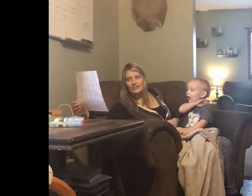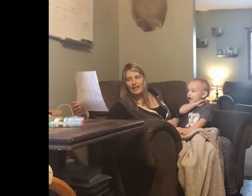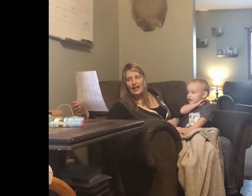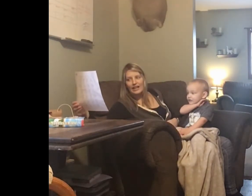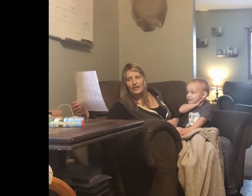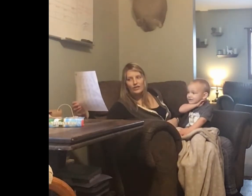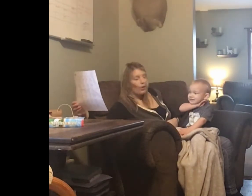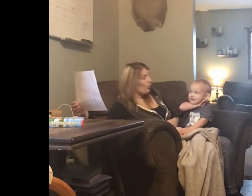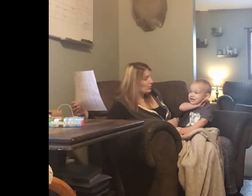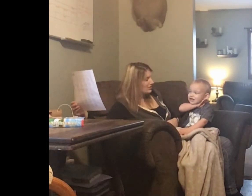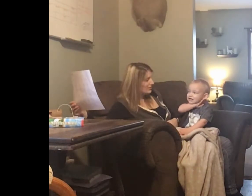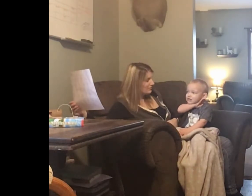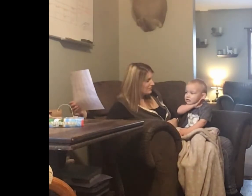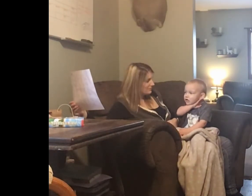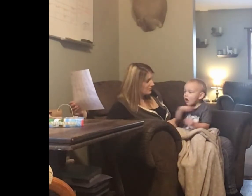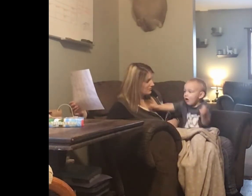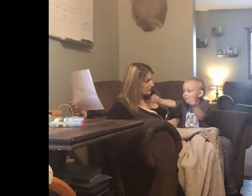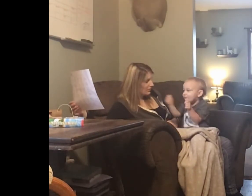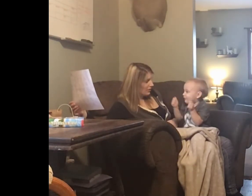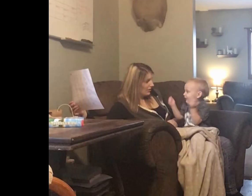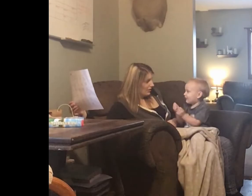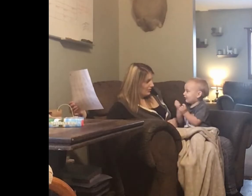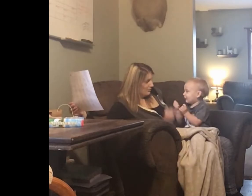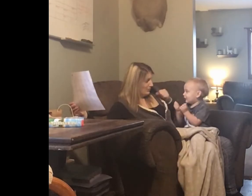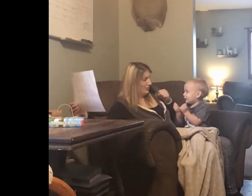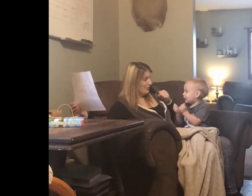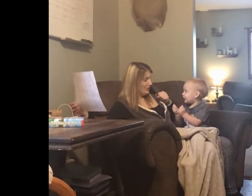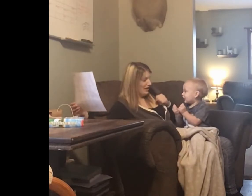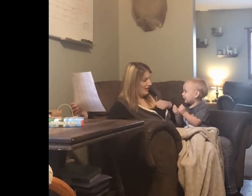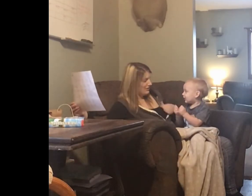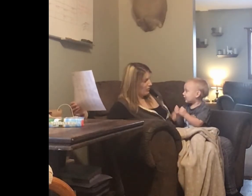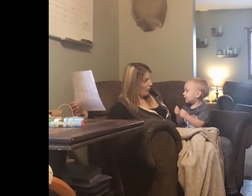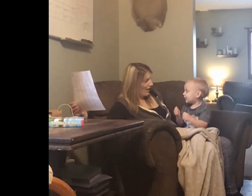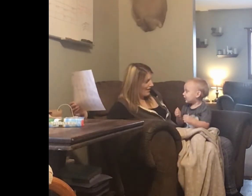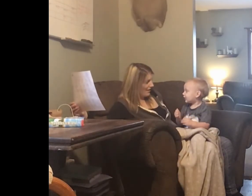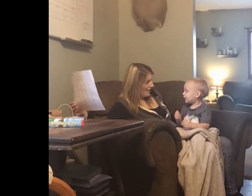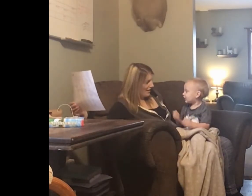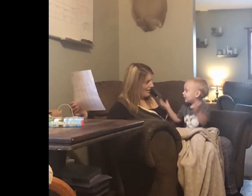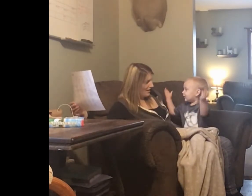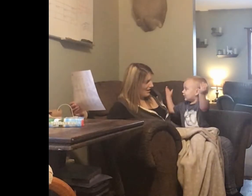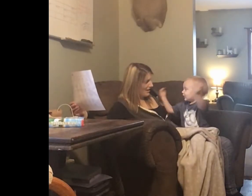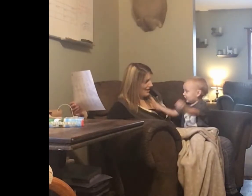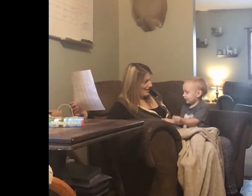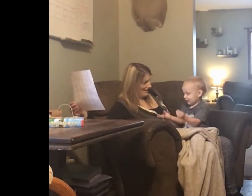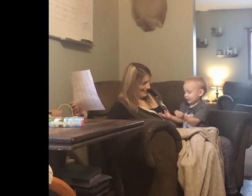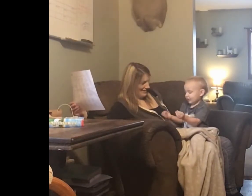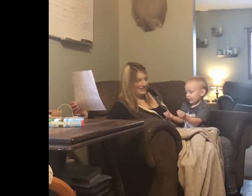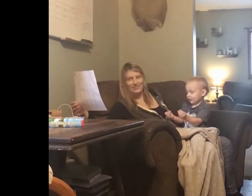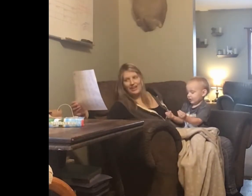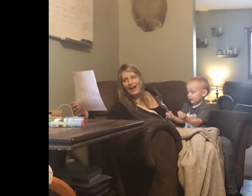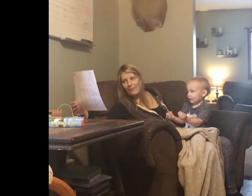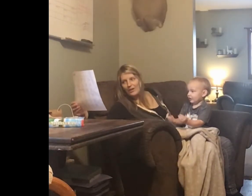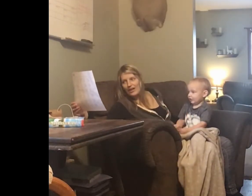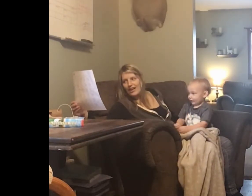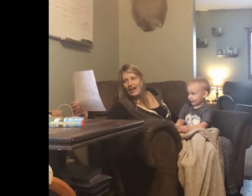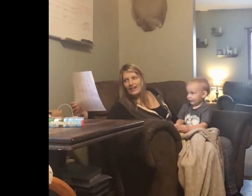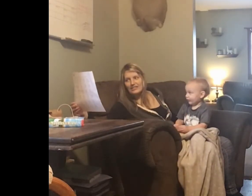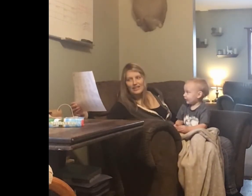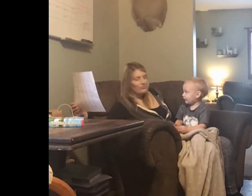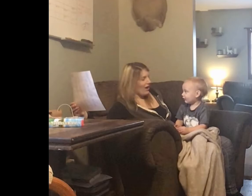sign cold? How do you sign wet? Good job. How do you sign dry?